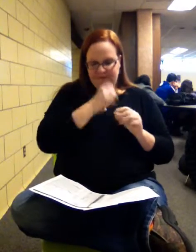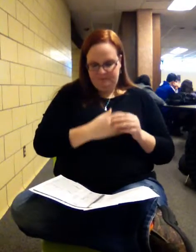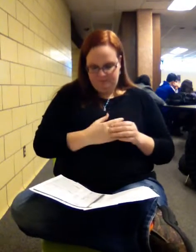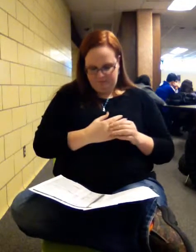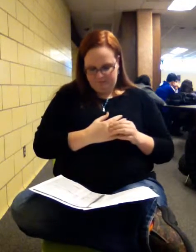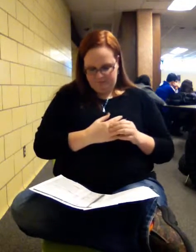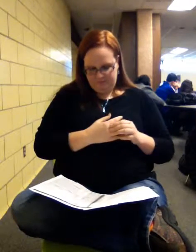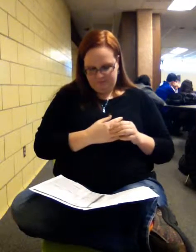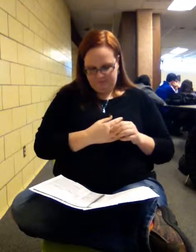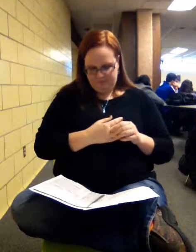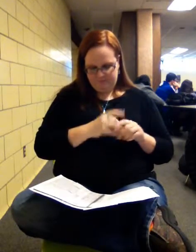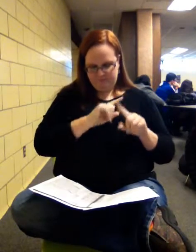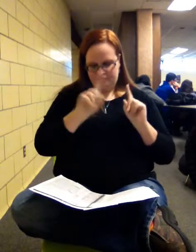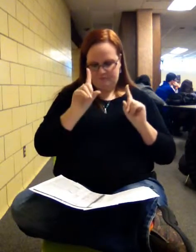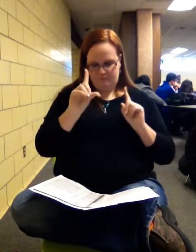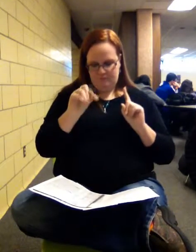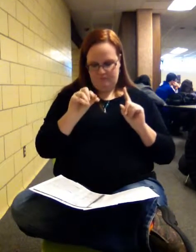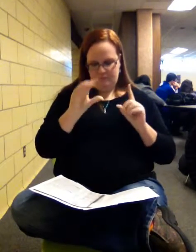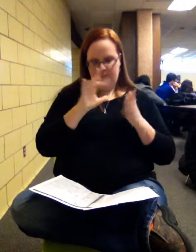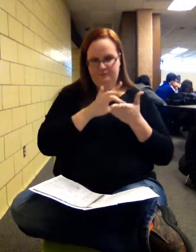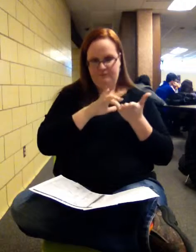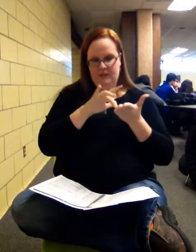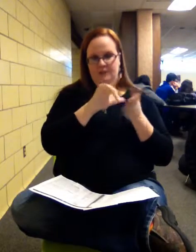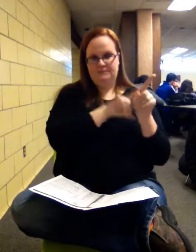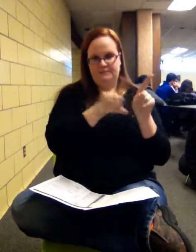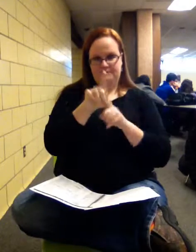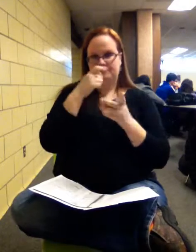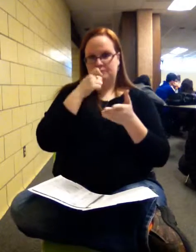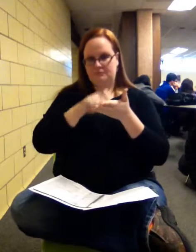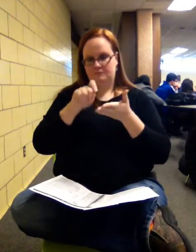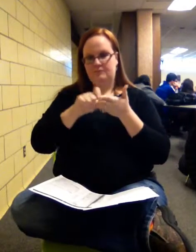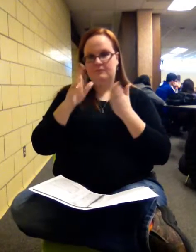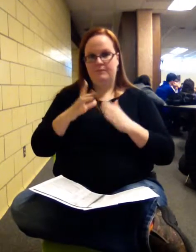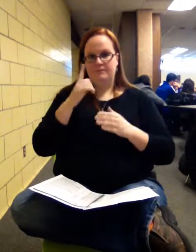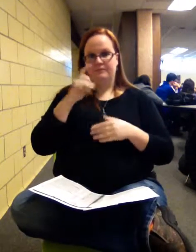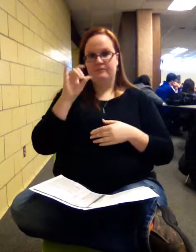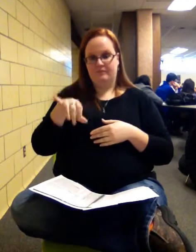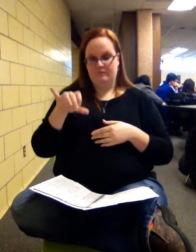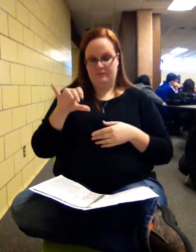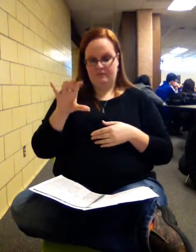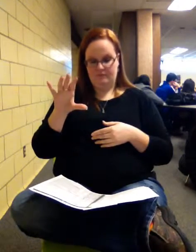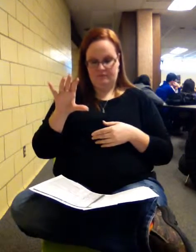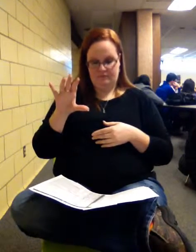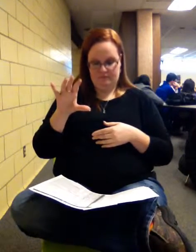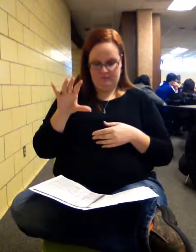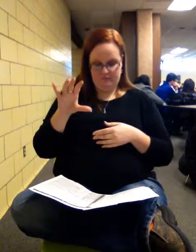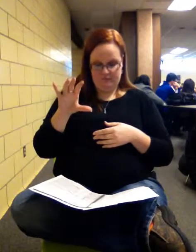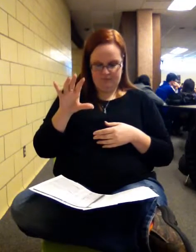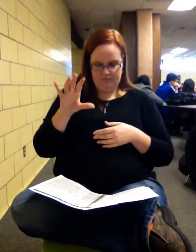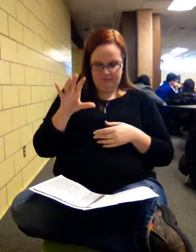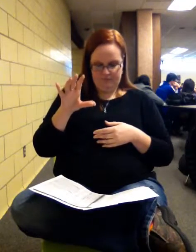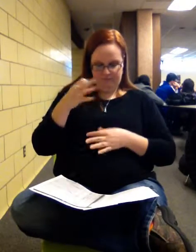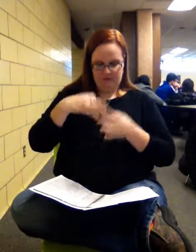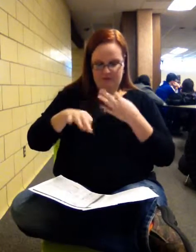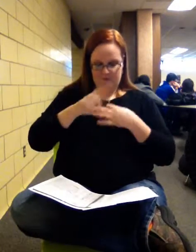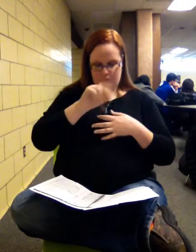But to do the calculation like our author, because that's days instead of a ratio, you have to go to that little column that's kind